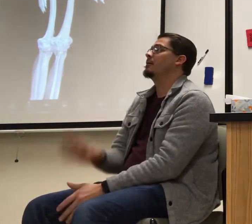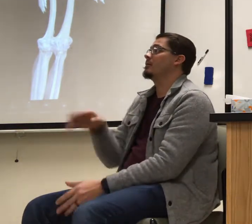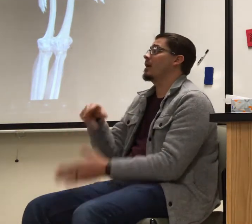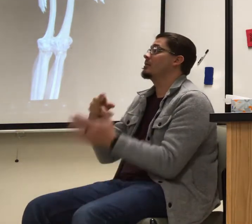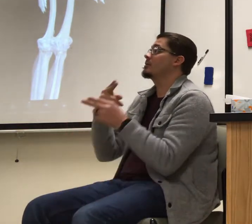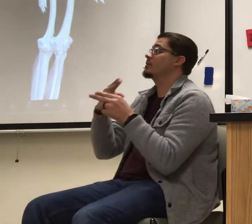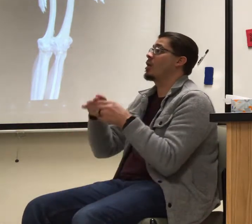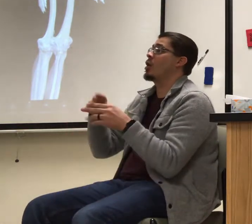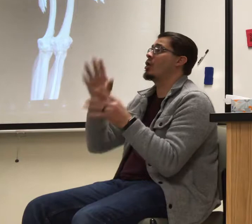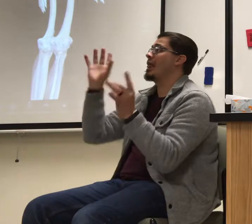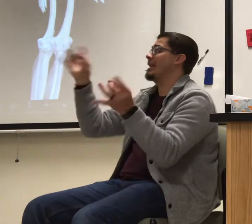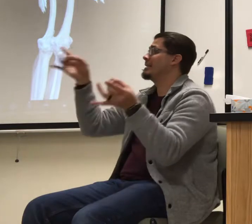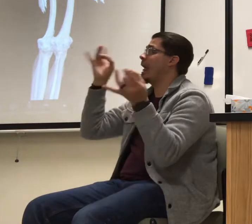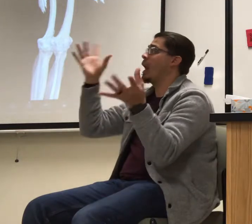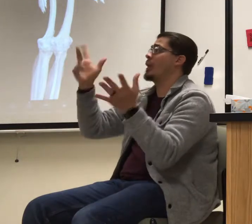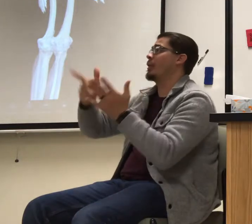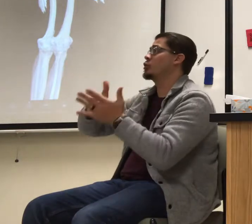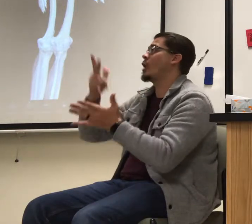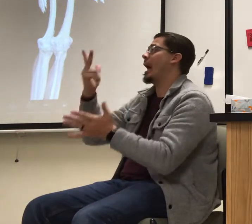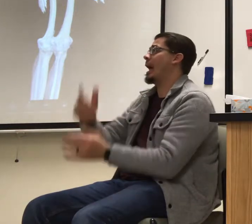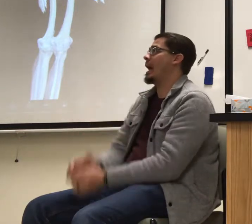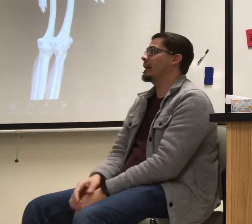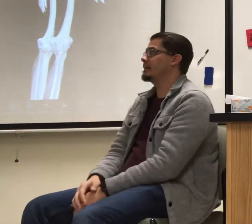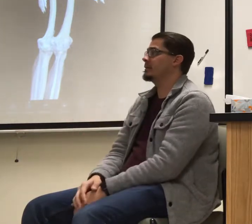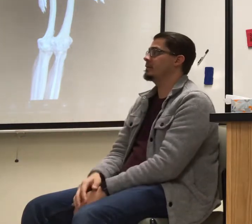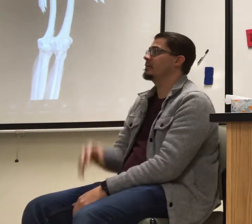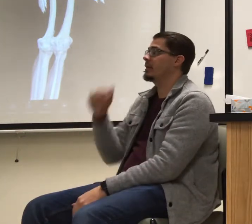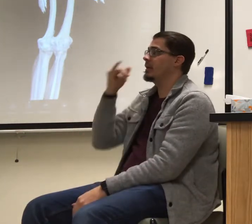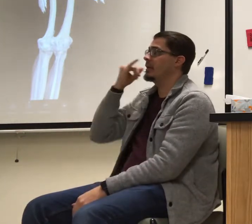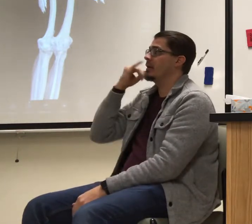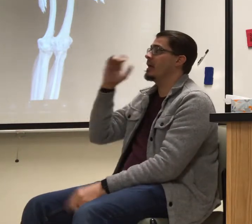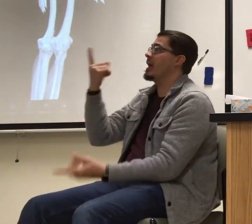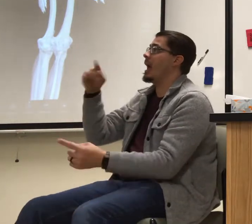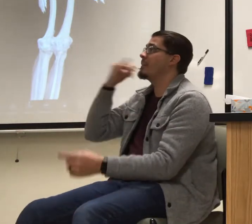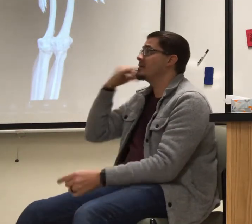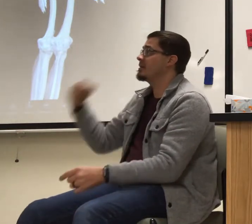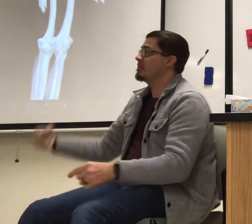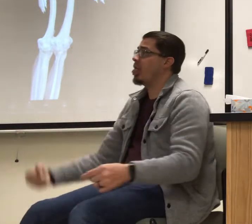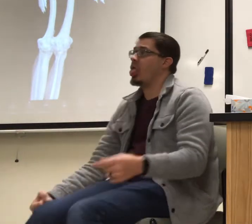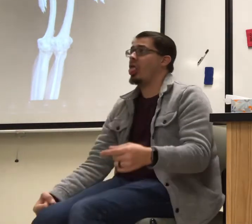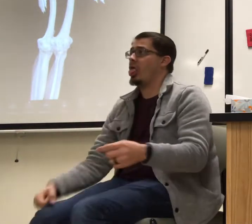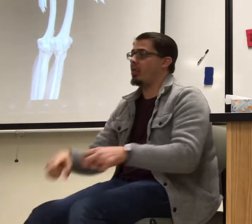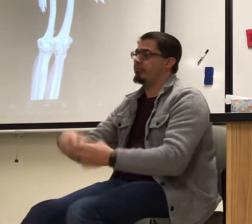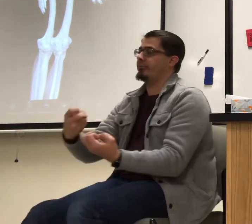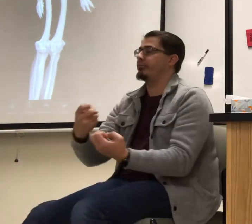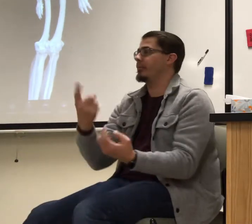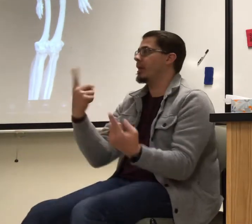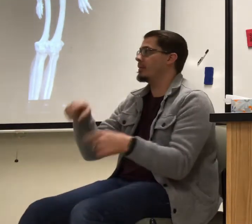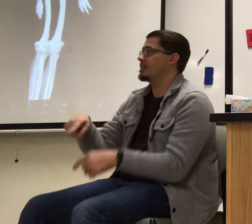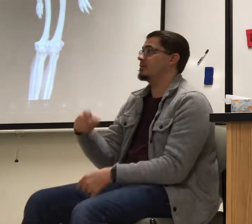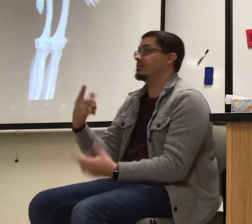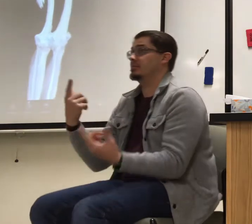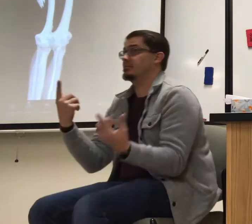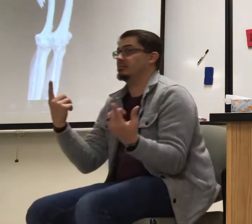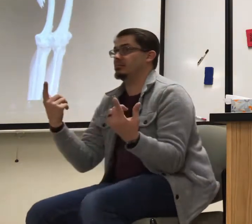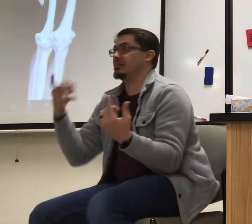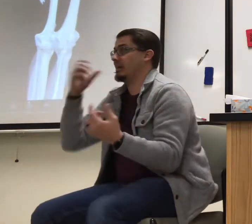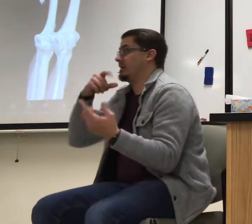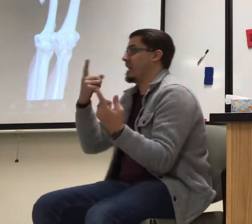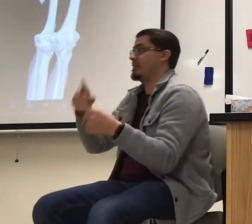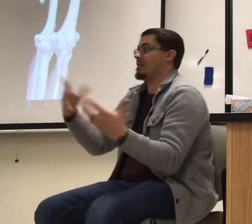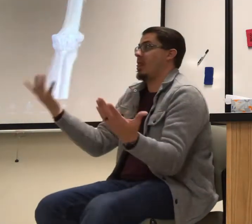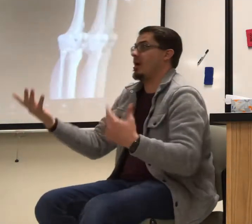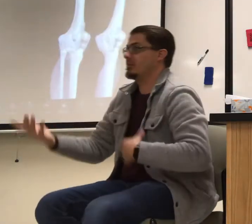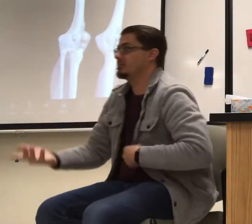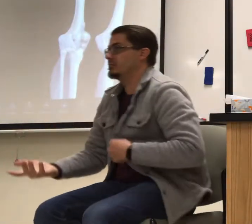called the terrible triad. And hopefully it never happens to anyone, but it does happen. It must happen frequently, otherwise I wouldn't be writing